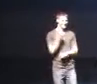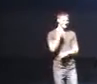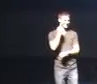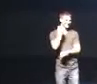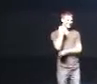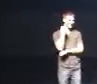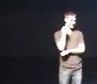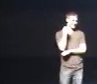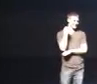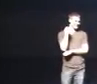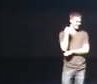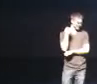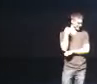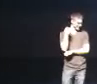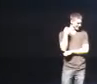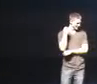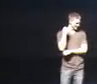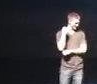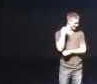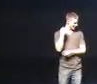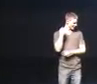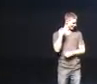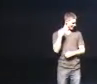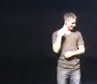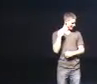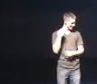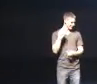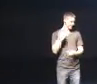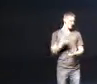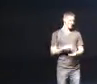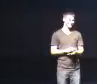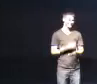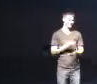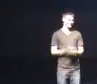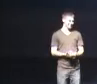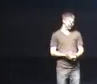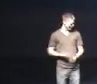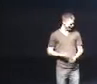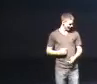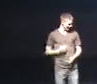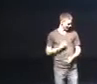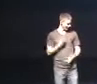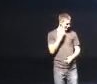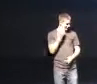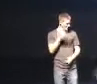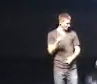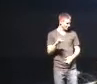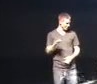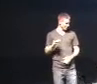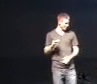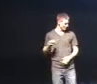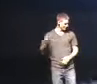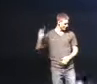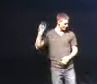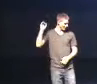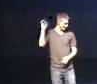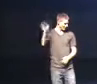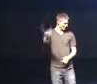am the greatest, that is a fact. But even I didn't know, I could